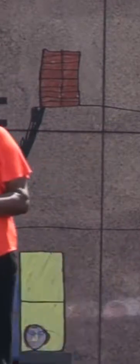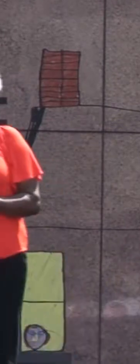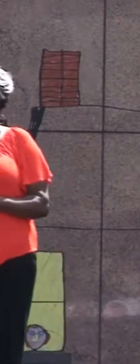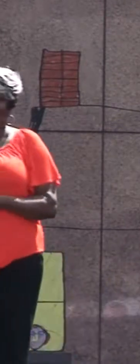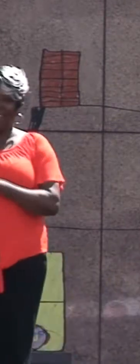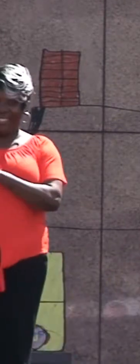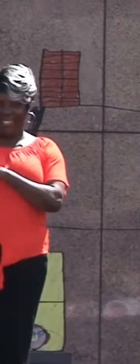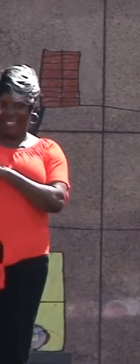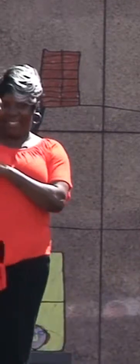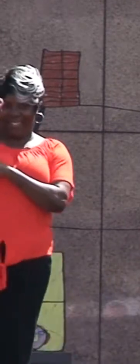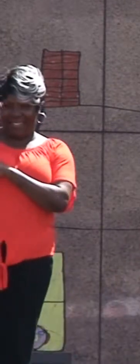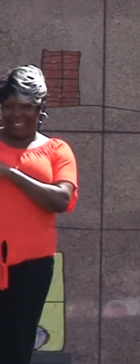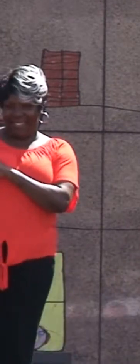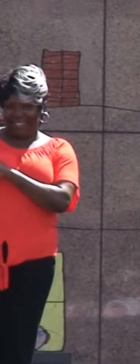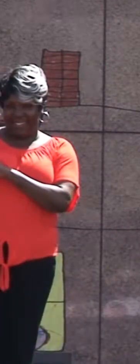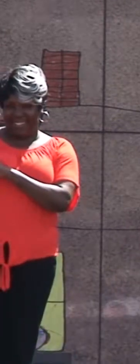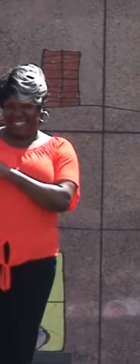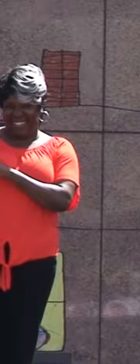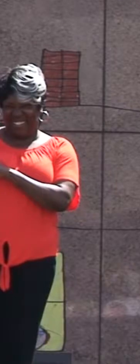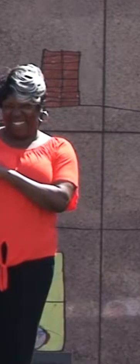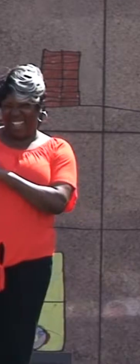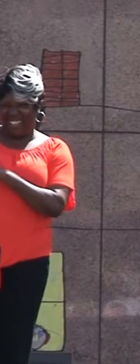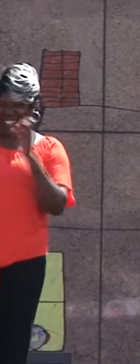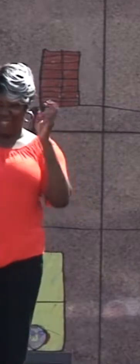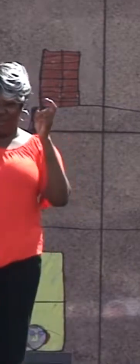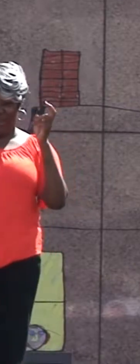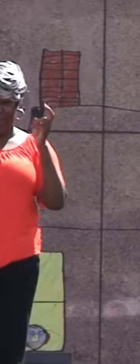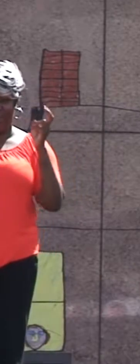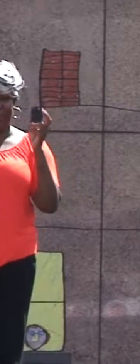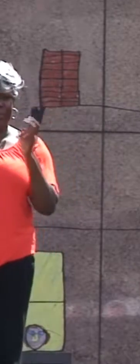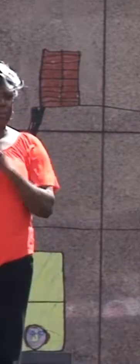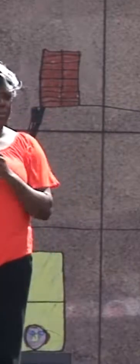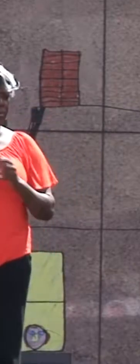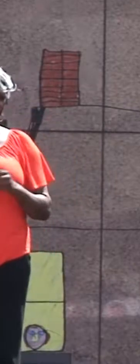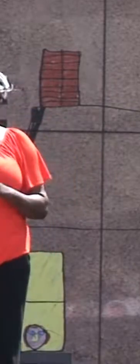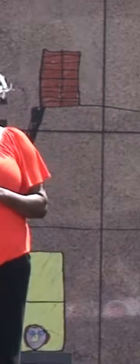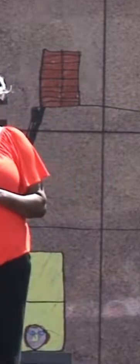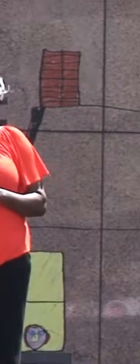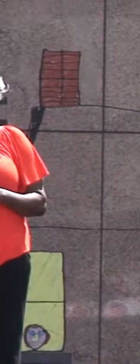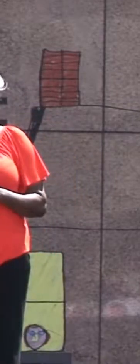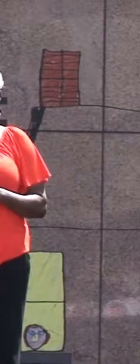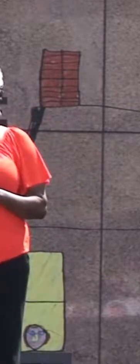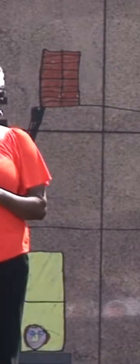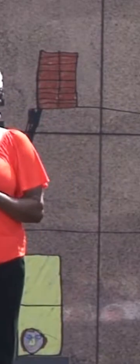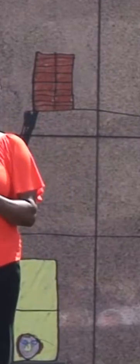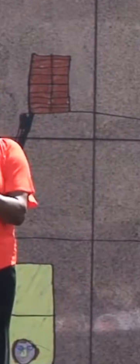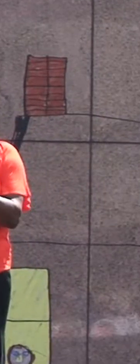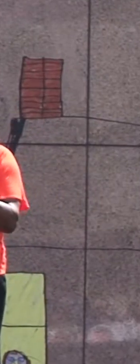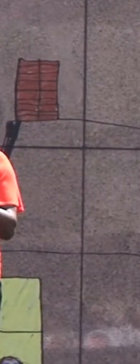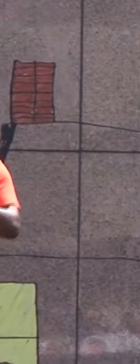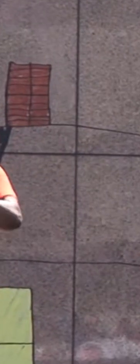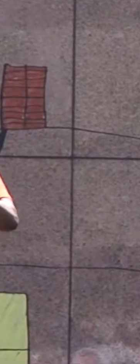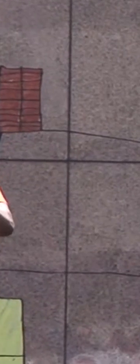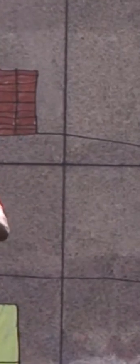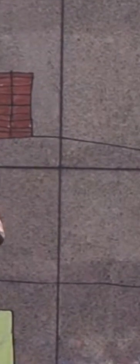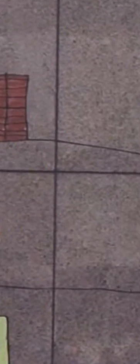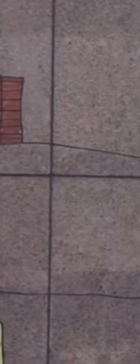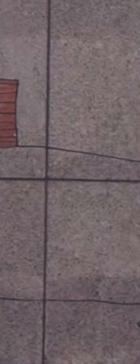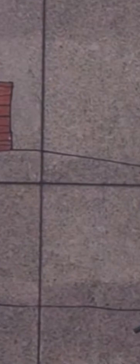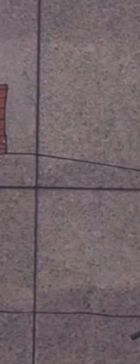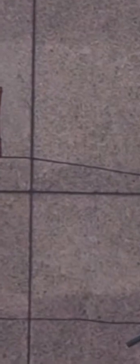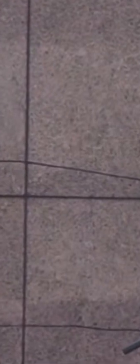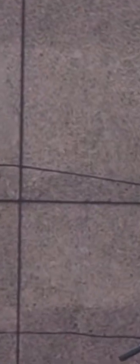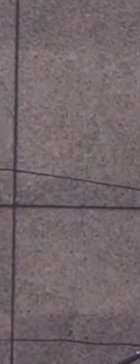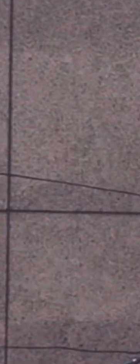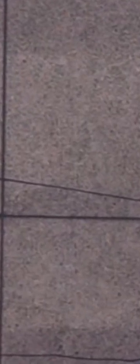Save science funding. She's with her also. We do not inherit the Earth from our ancestors. We borrow it from our children.